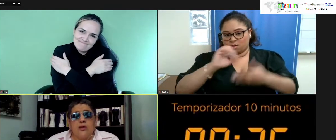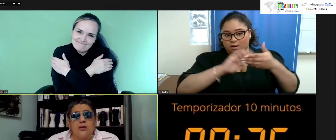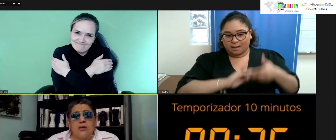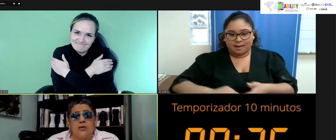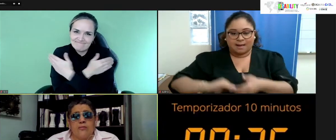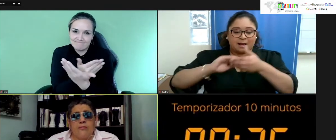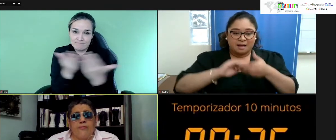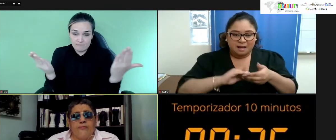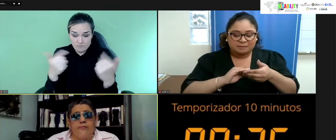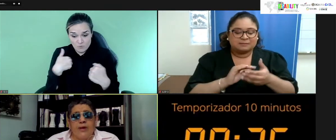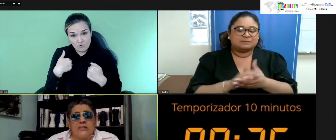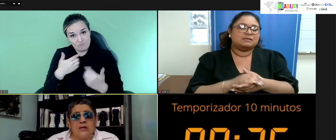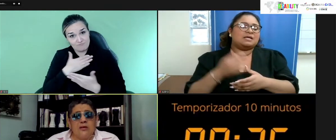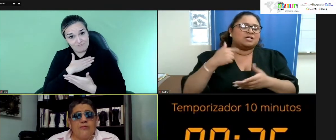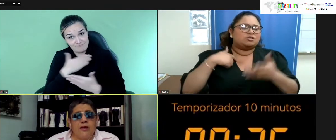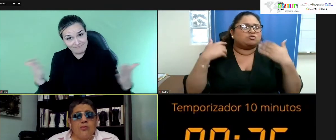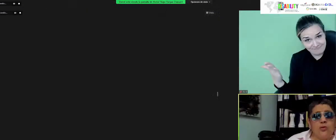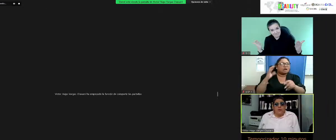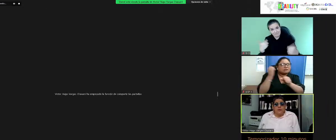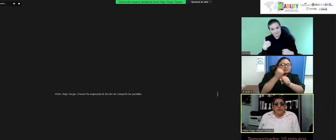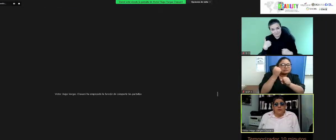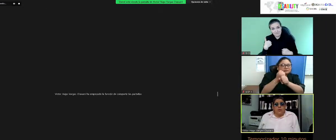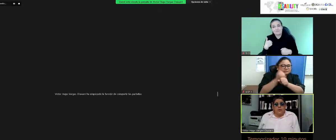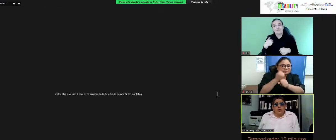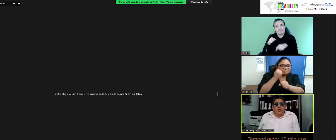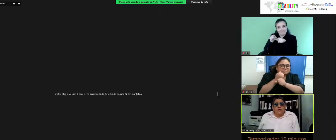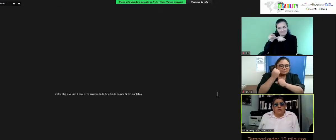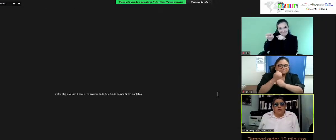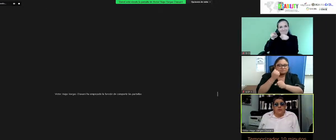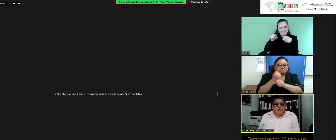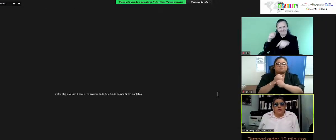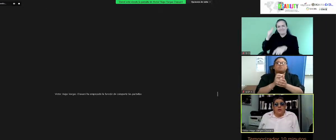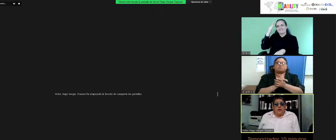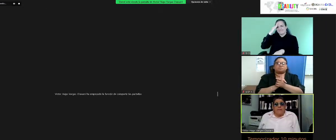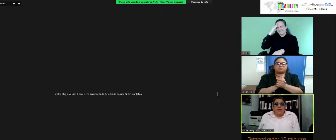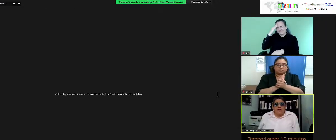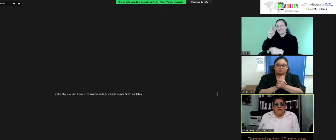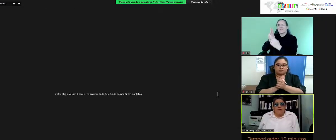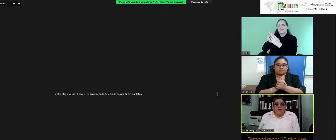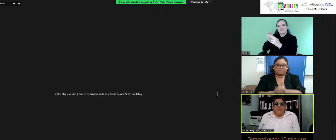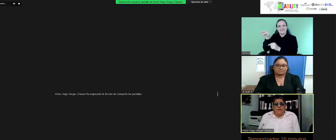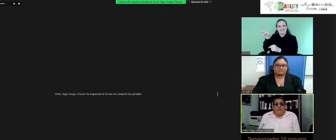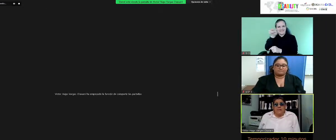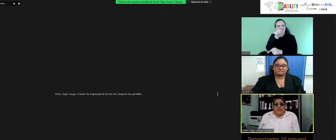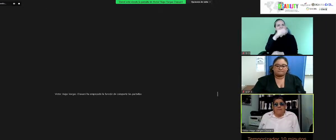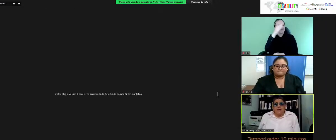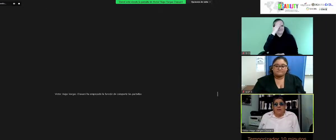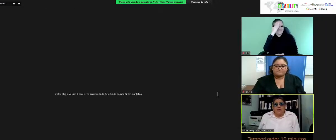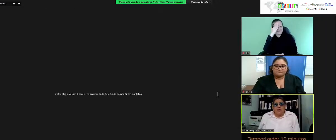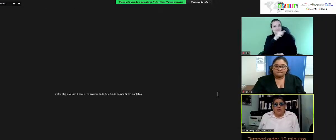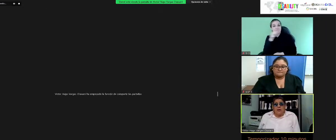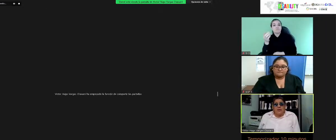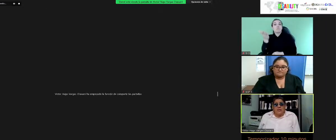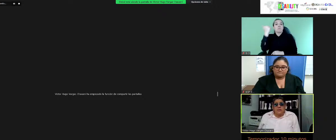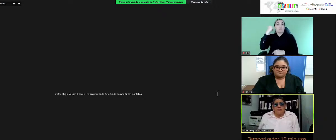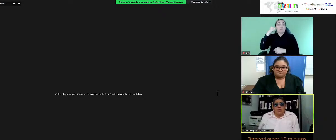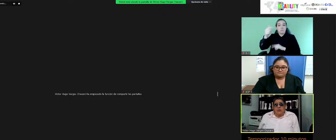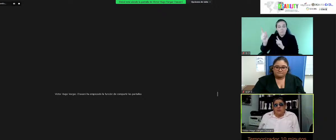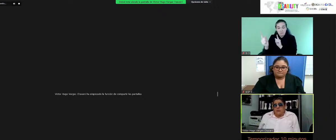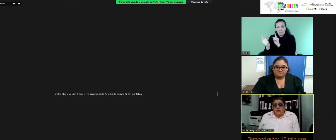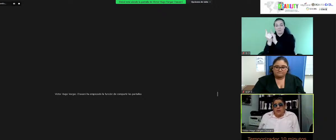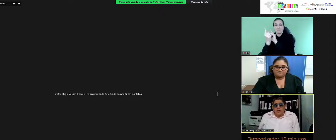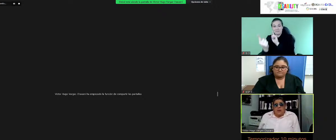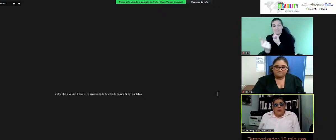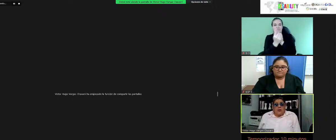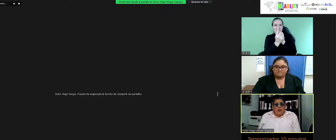have a great hug on my behalf i have with several links with them even i have participated